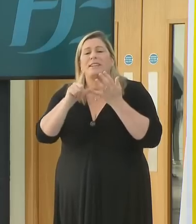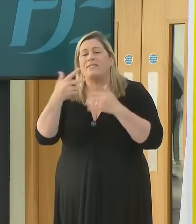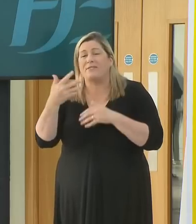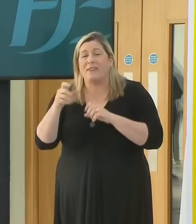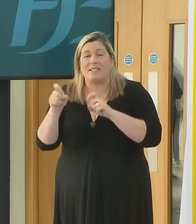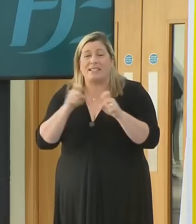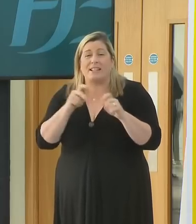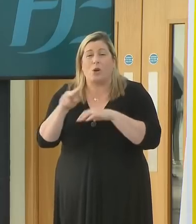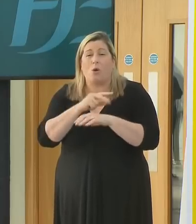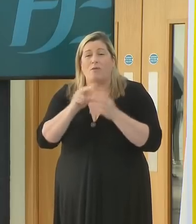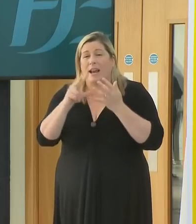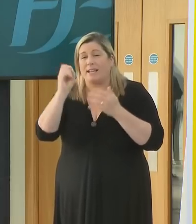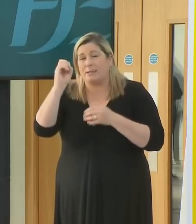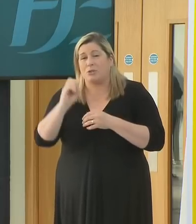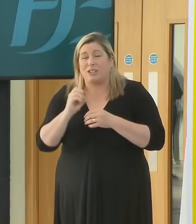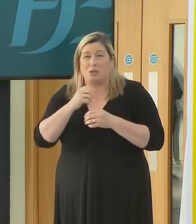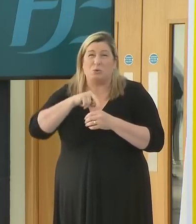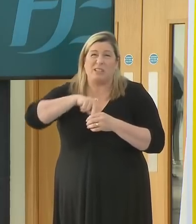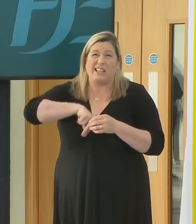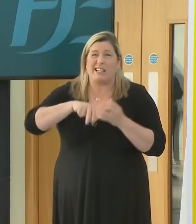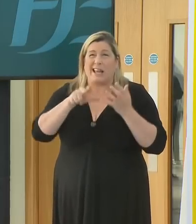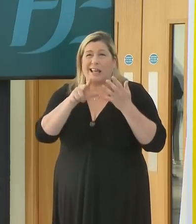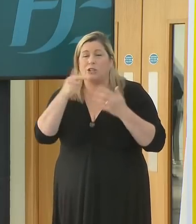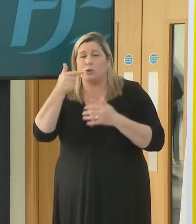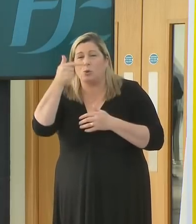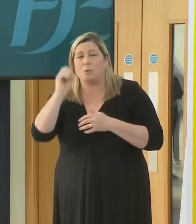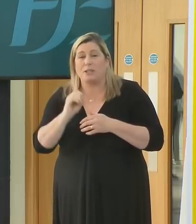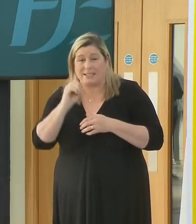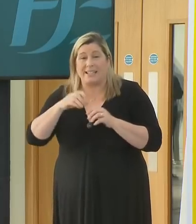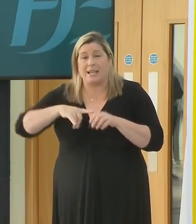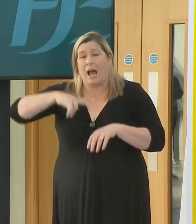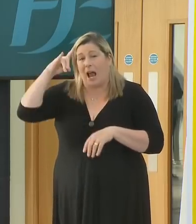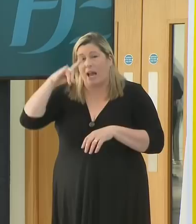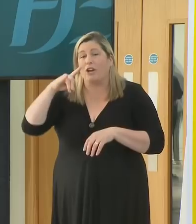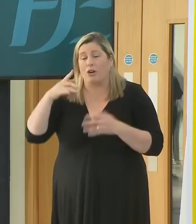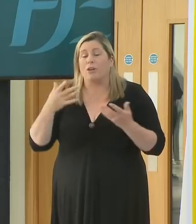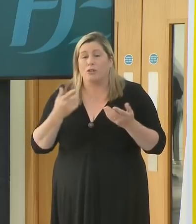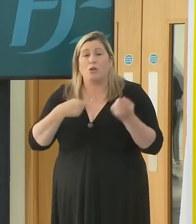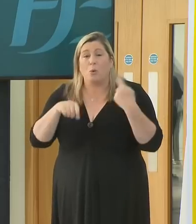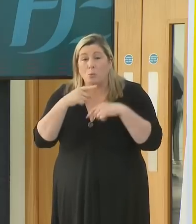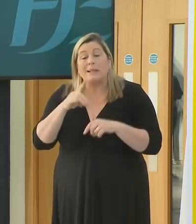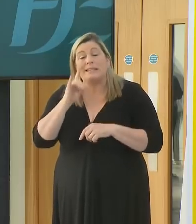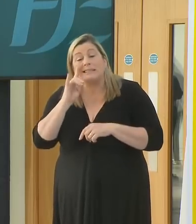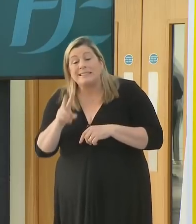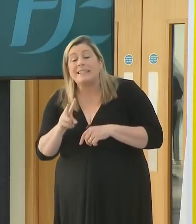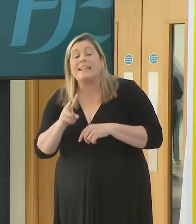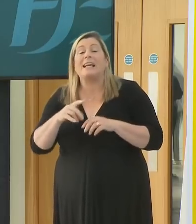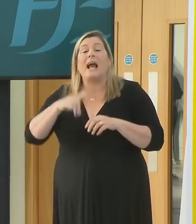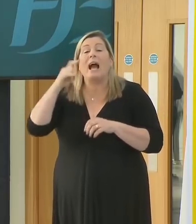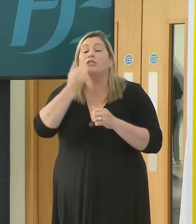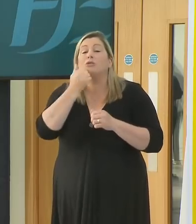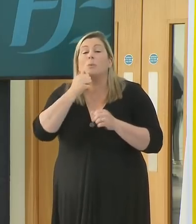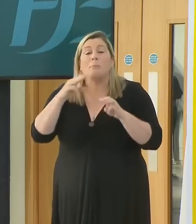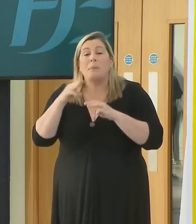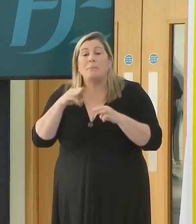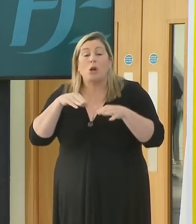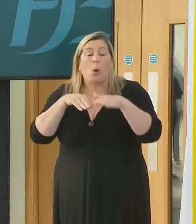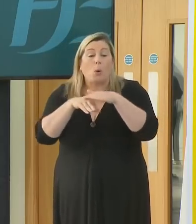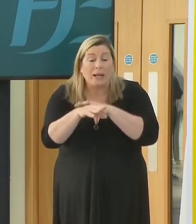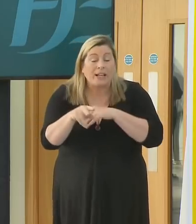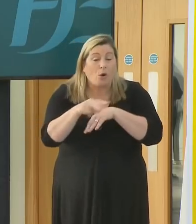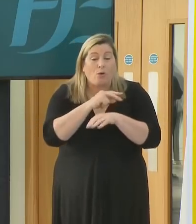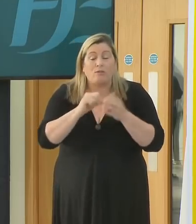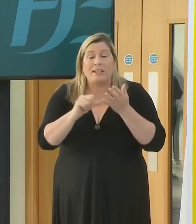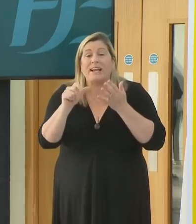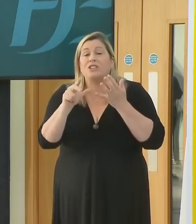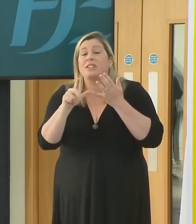over 80%, so nearly 82%. That is significantly higher. So even though we are seeing higher numbers of people presenting aged over 75,